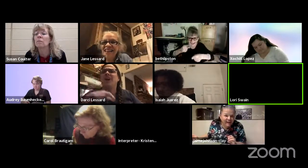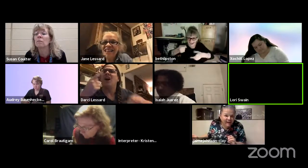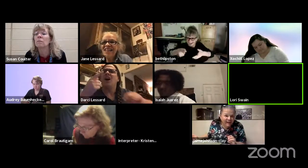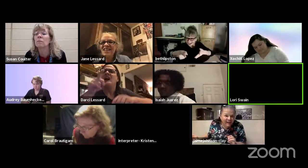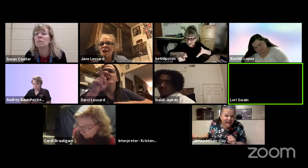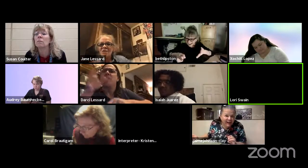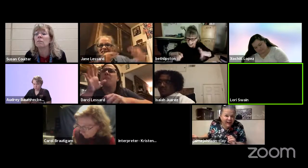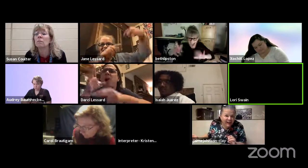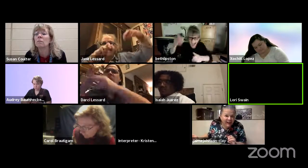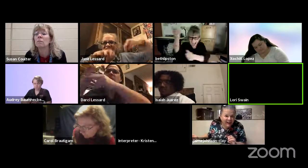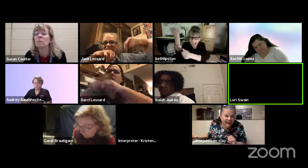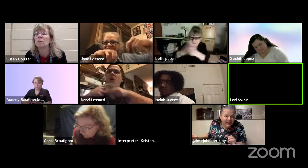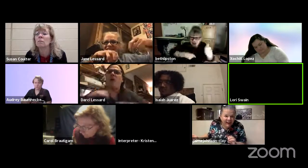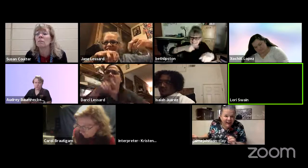Oh, you have such good eyes.